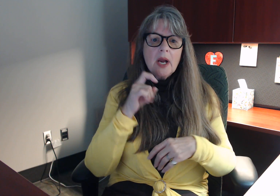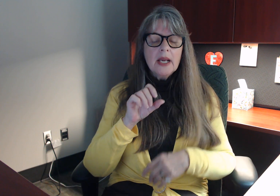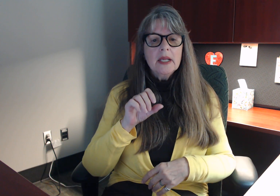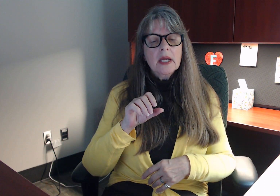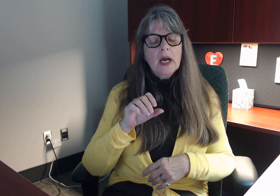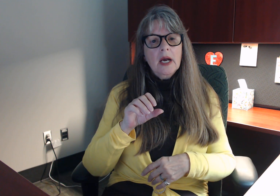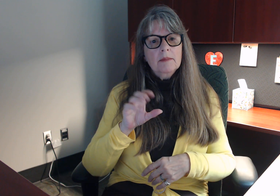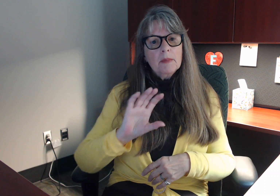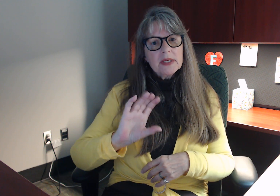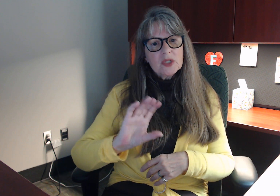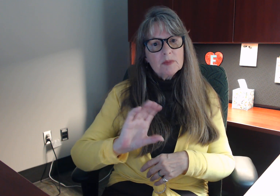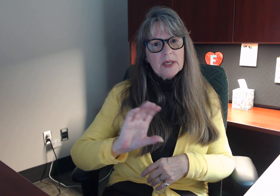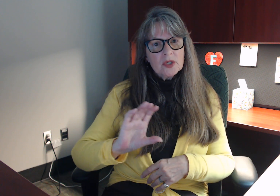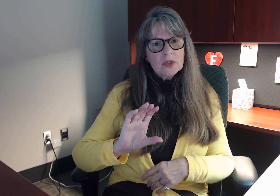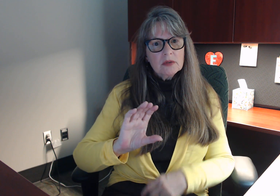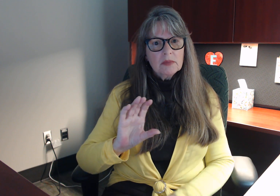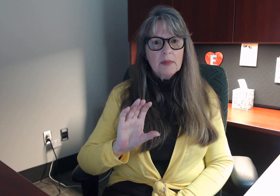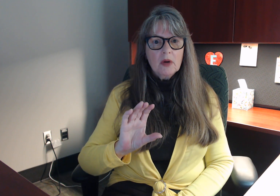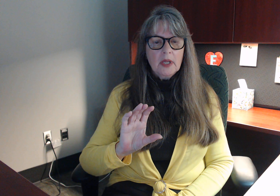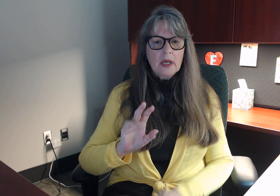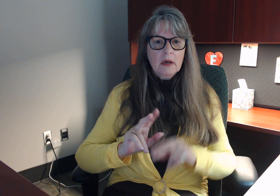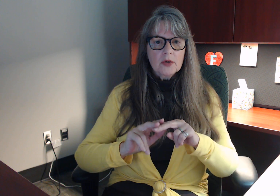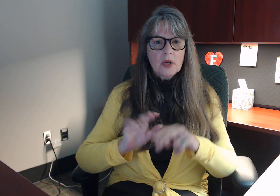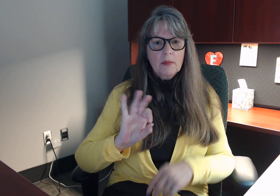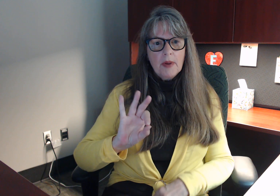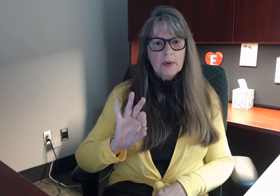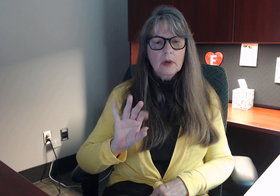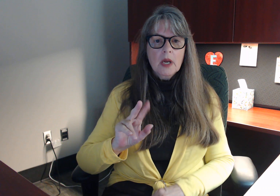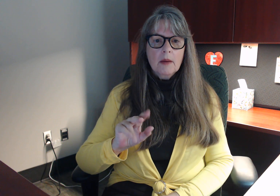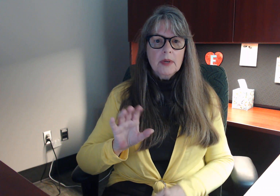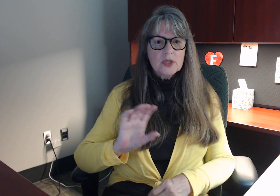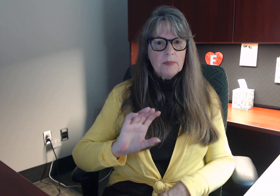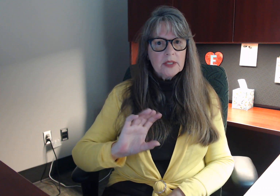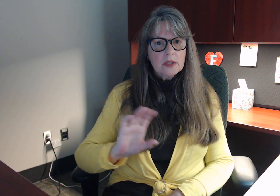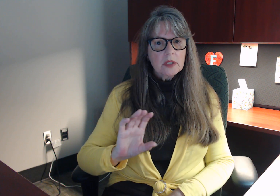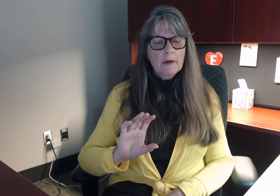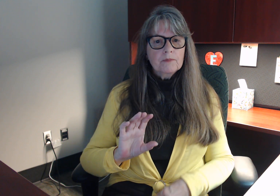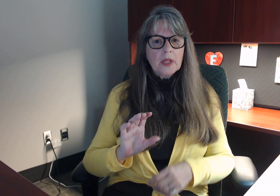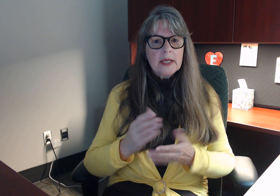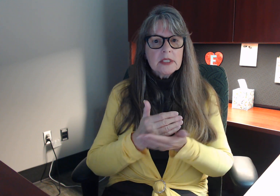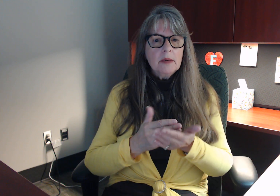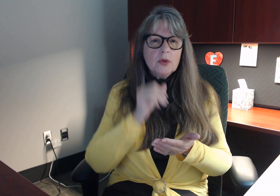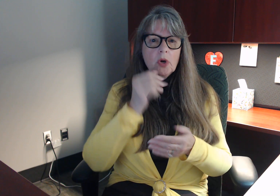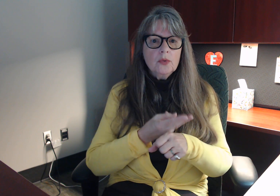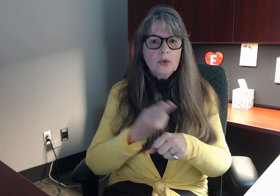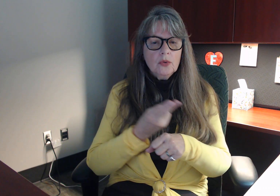dried. Remember I said spices some time ago, like our salt and pepper, but spices, like some you don't